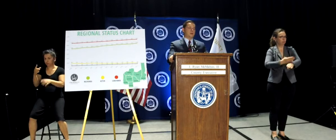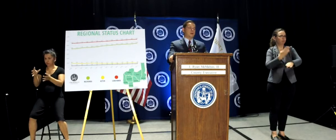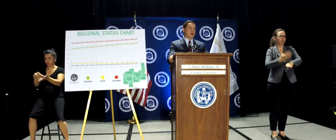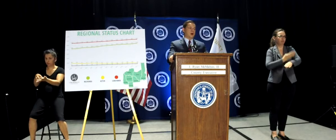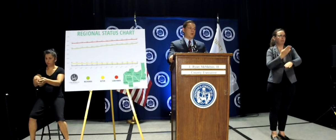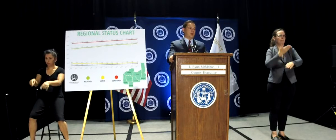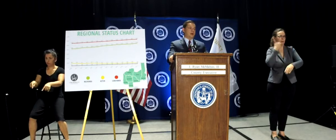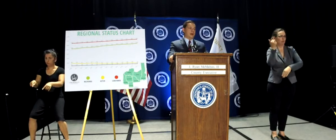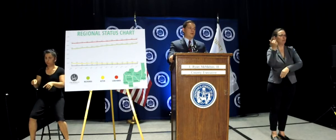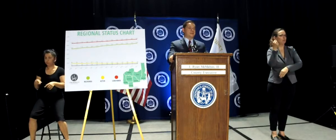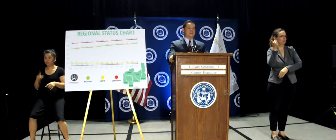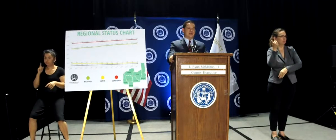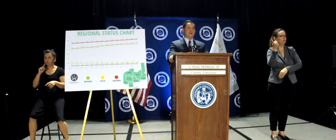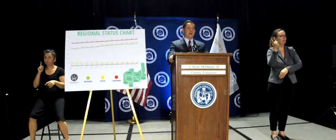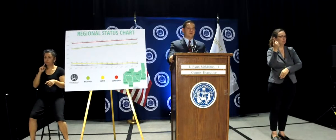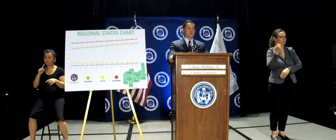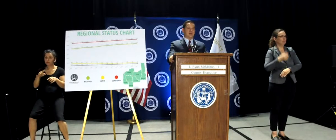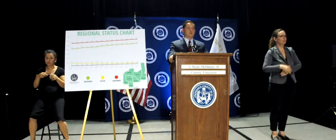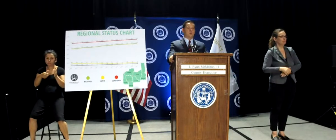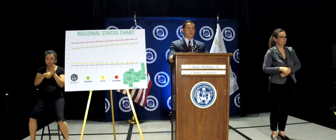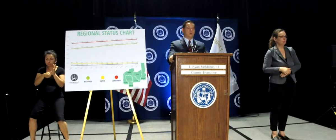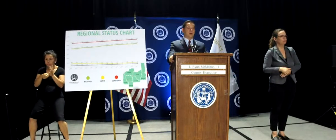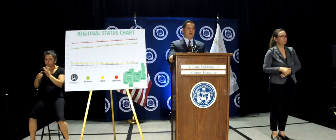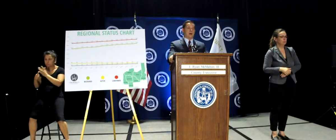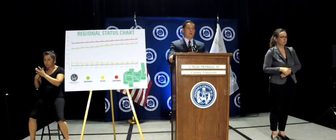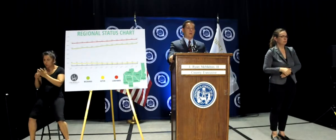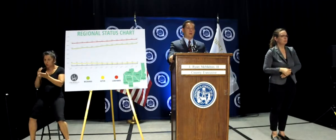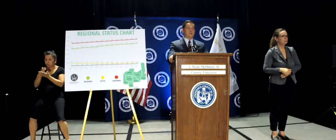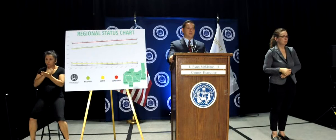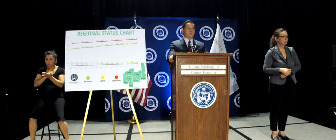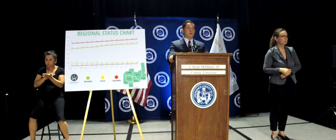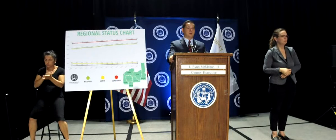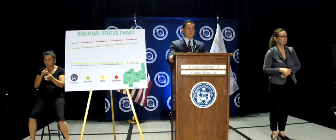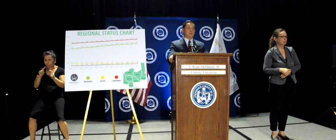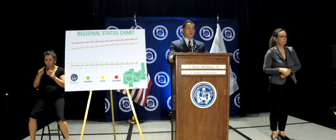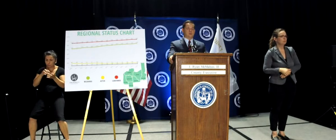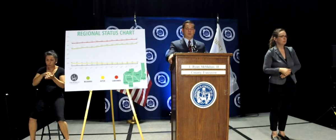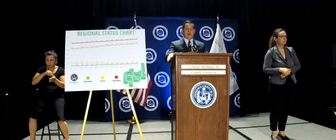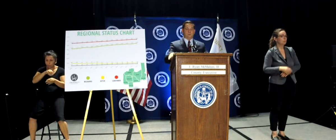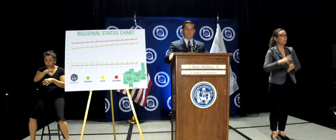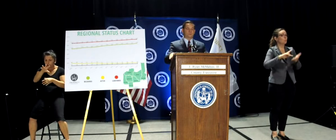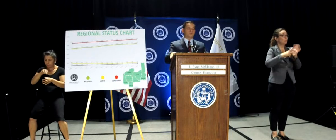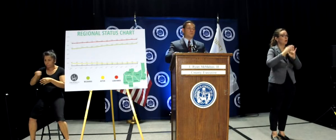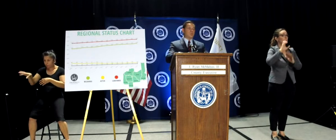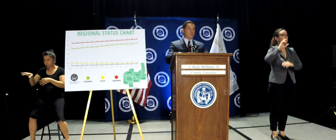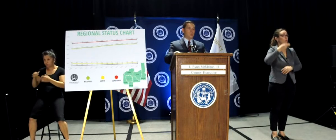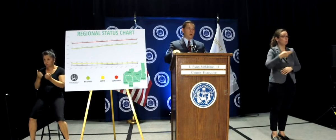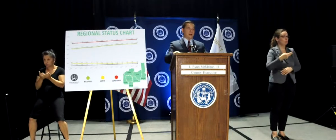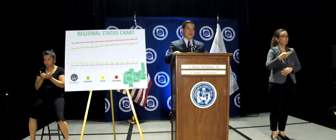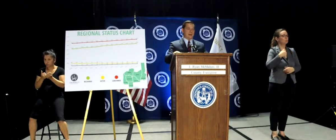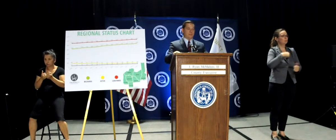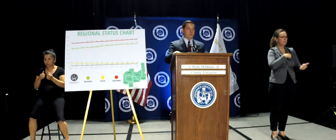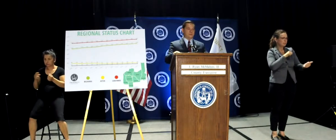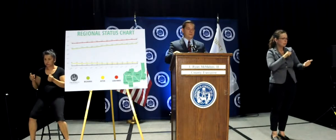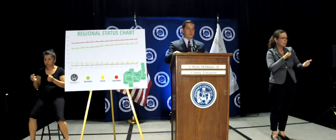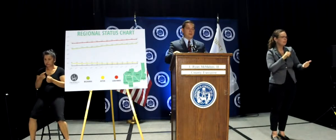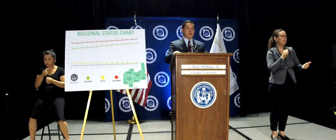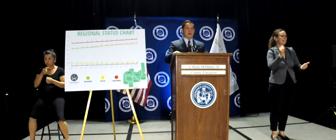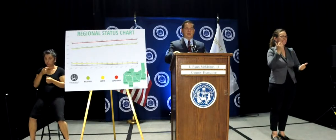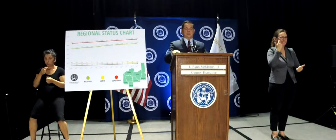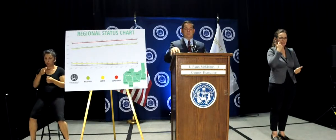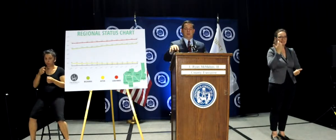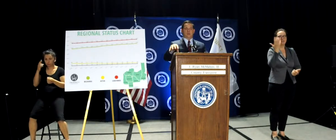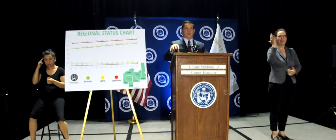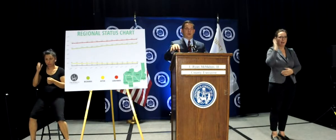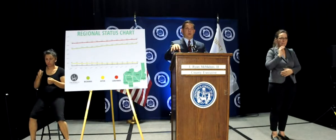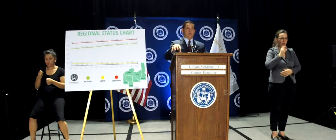beginning. Right now, it's a daily exercise for me right now and our team to make sure that we're on top of this,